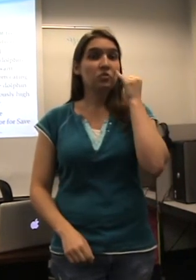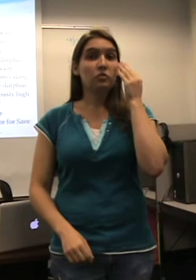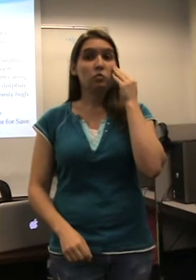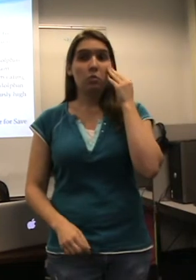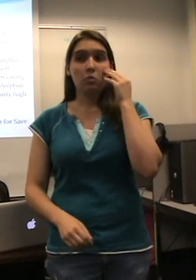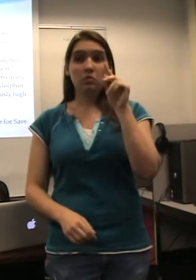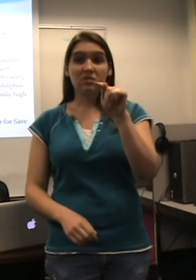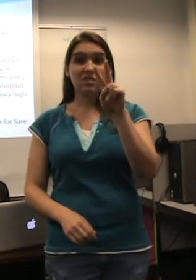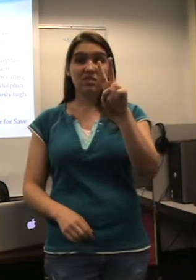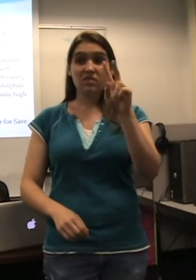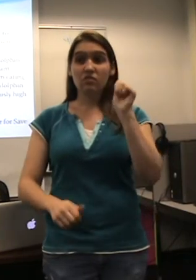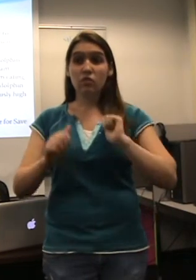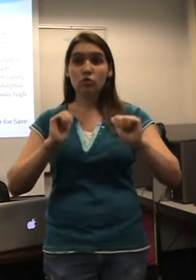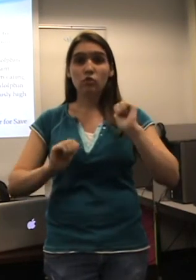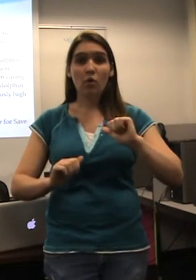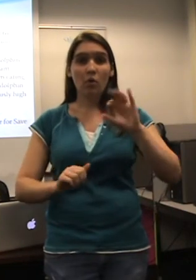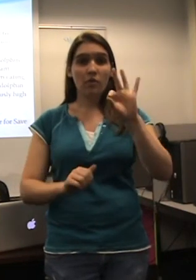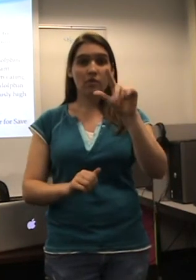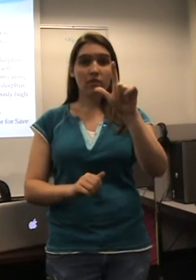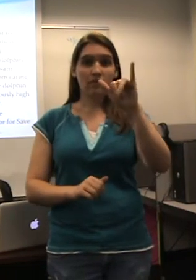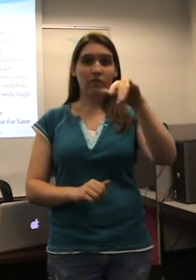he actually trained the dolphins for that TV show.